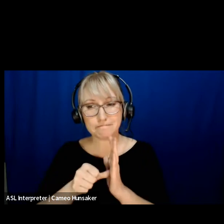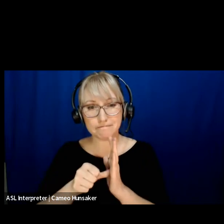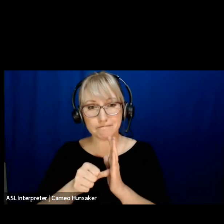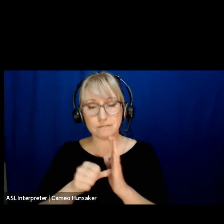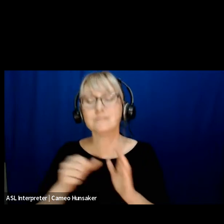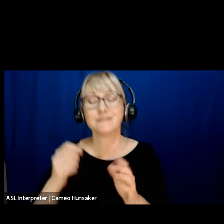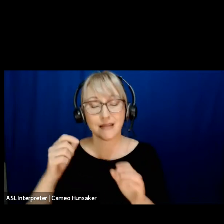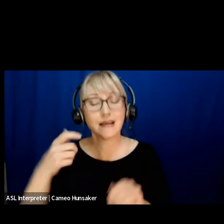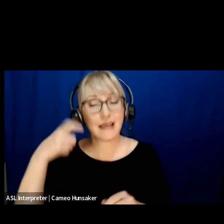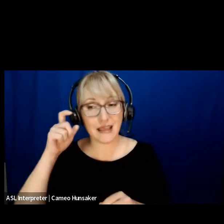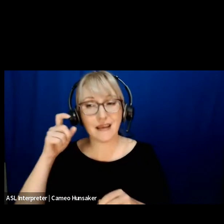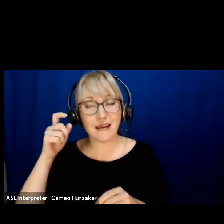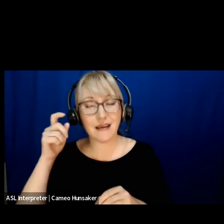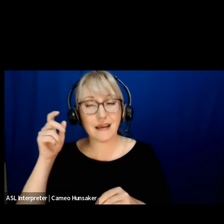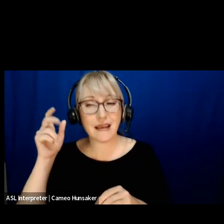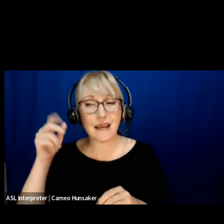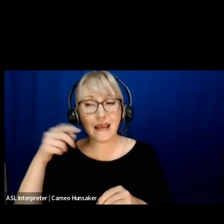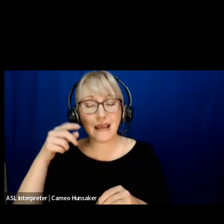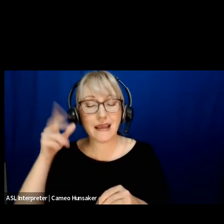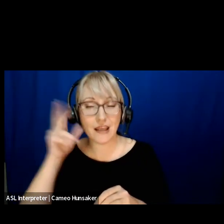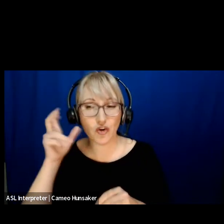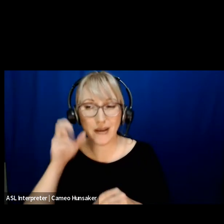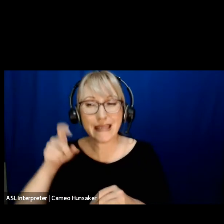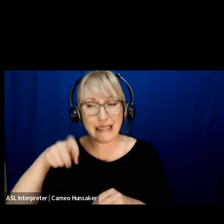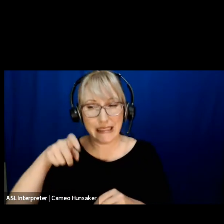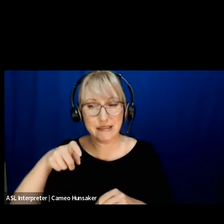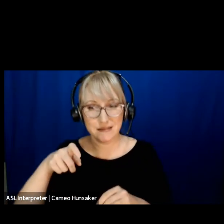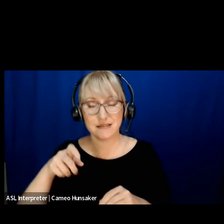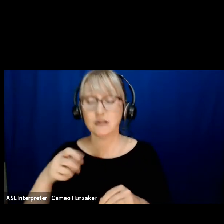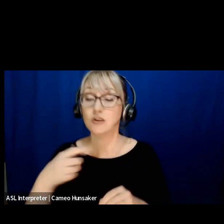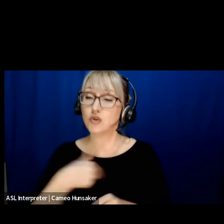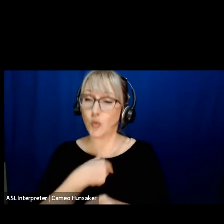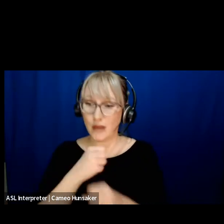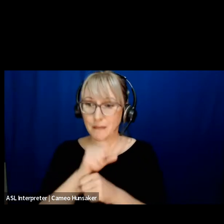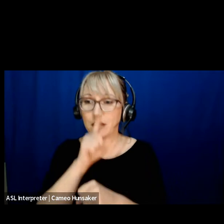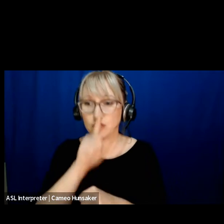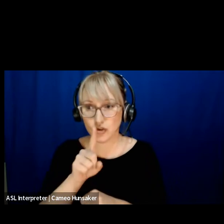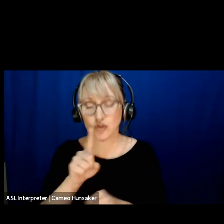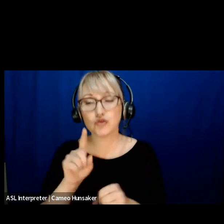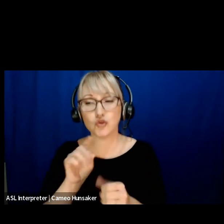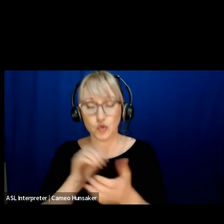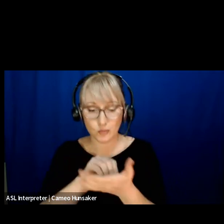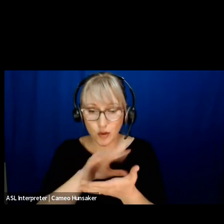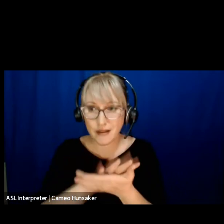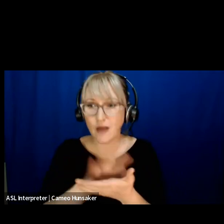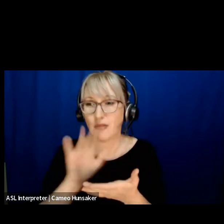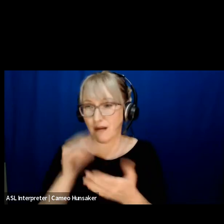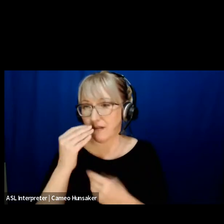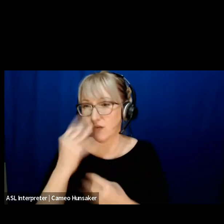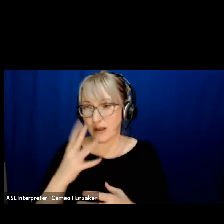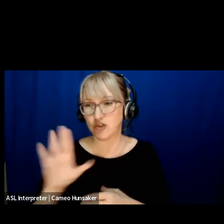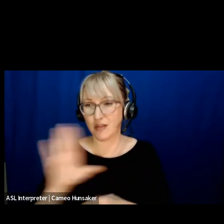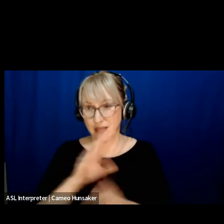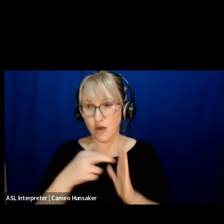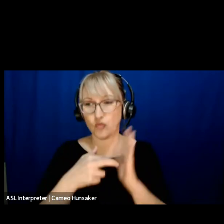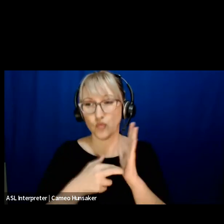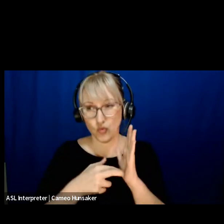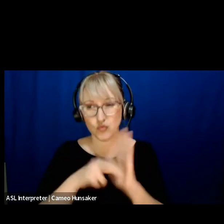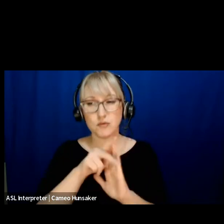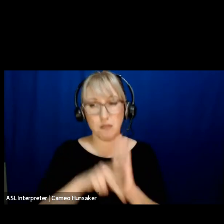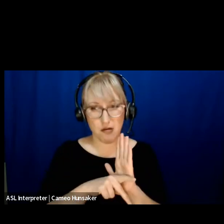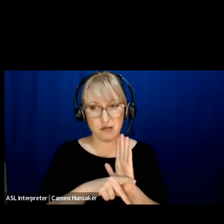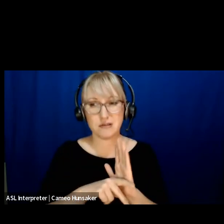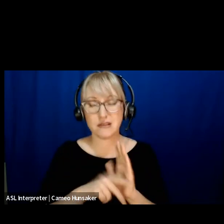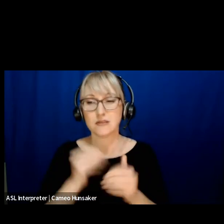need, and we made sure to put that information in their rules and policies and procedures.